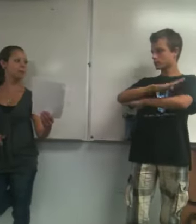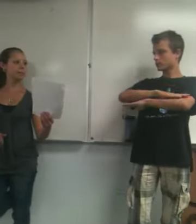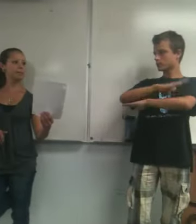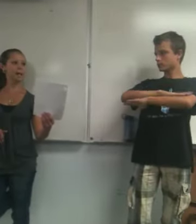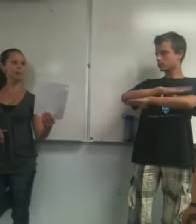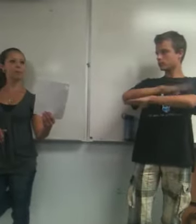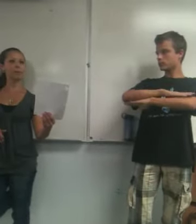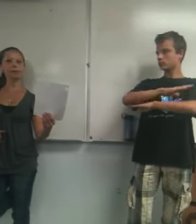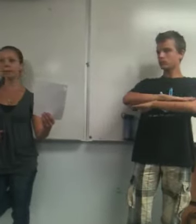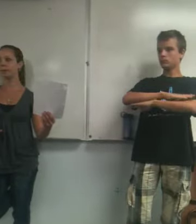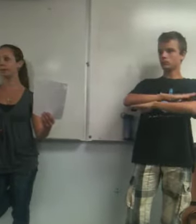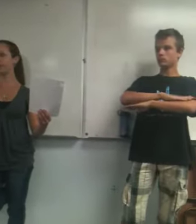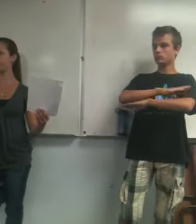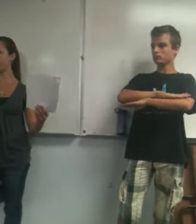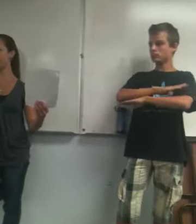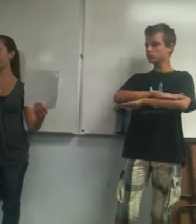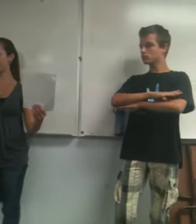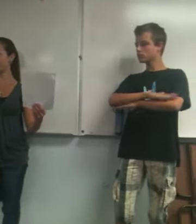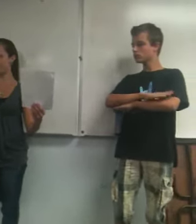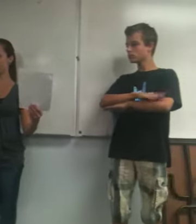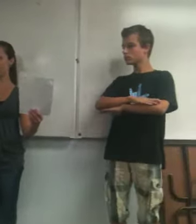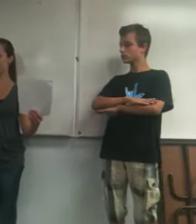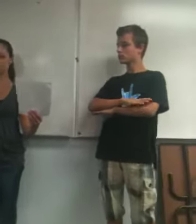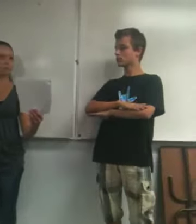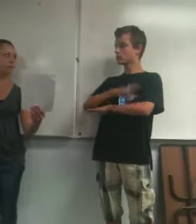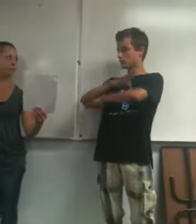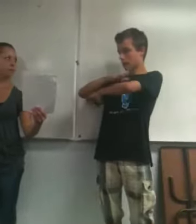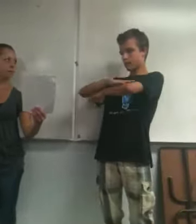Number 3, table.